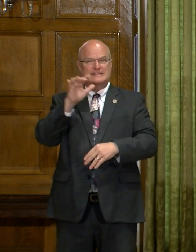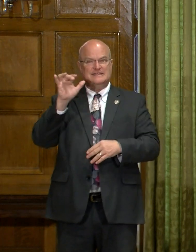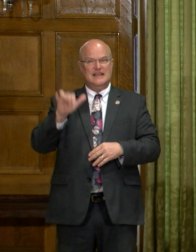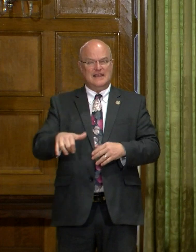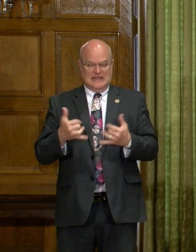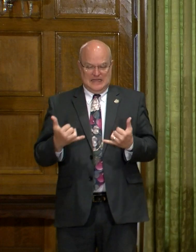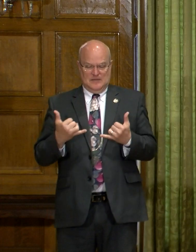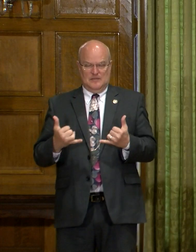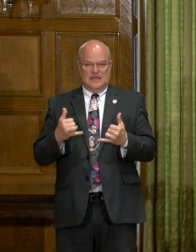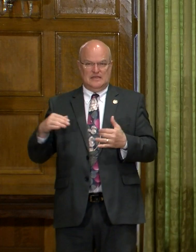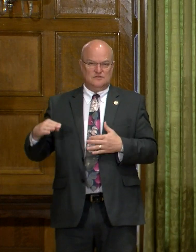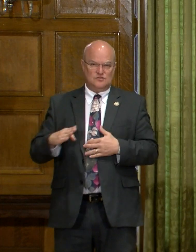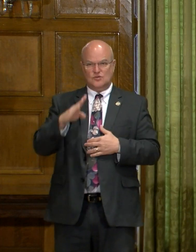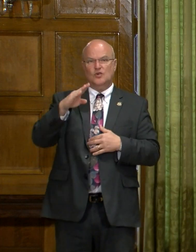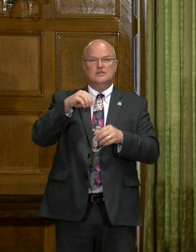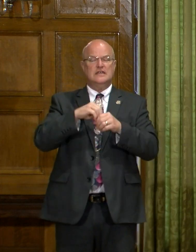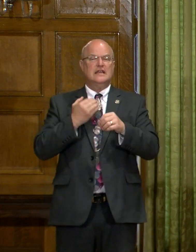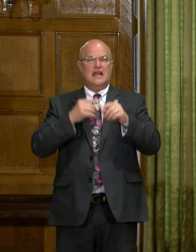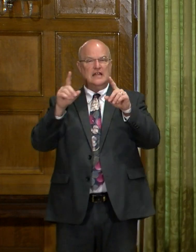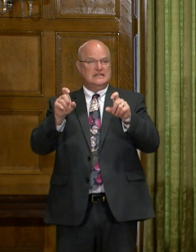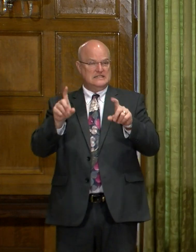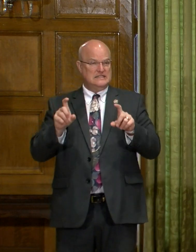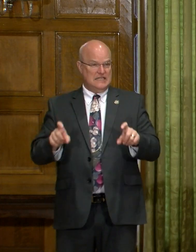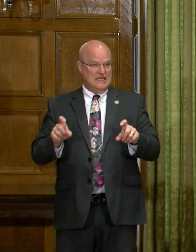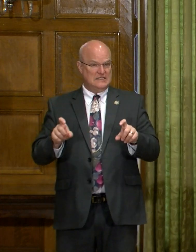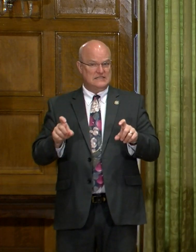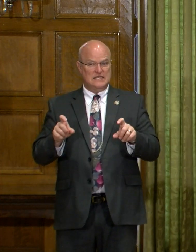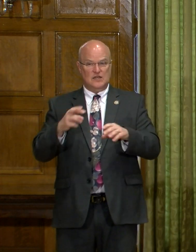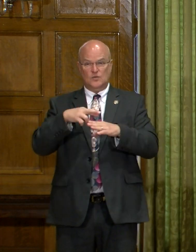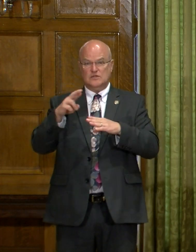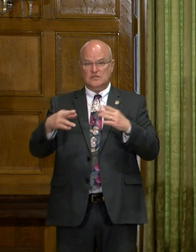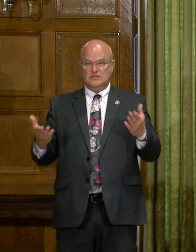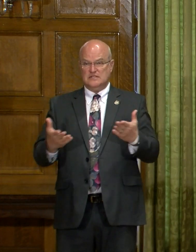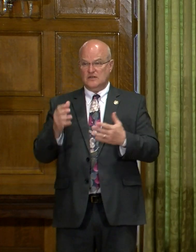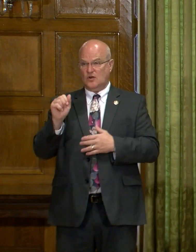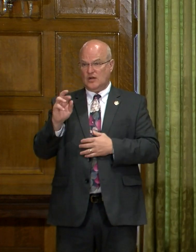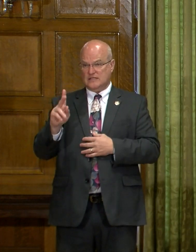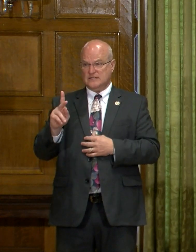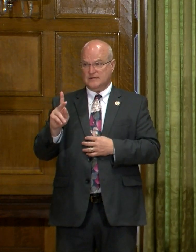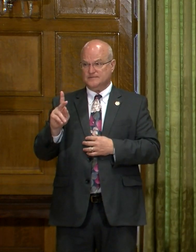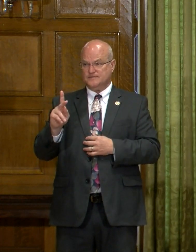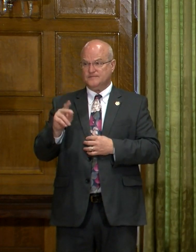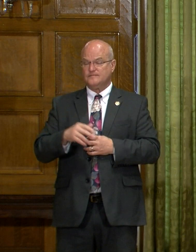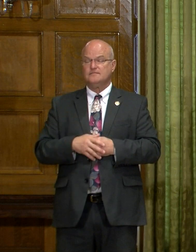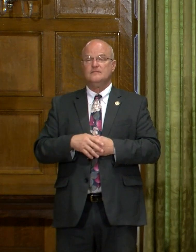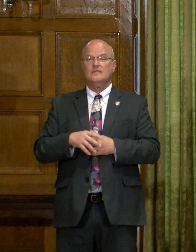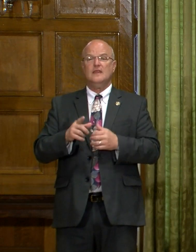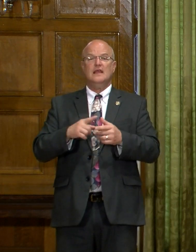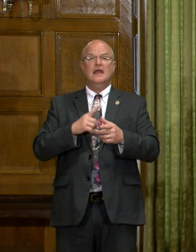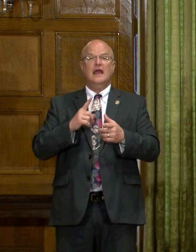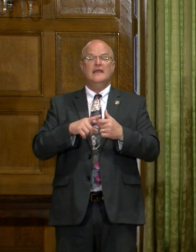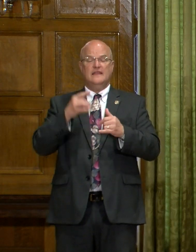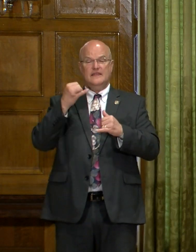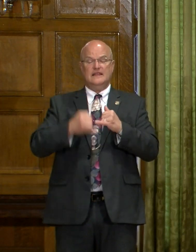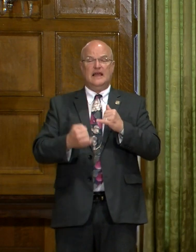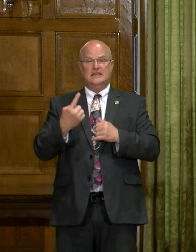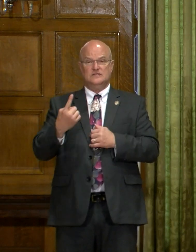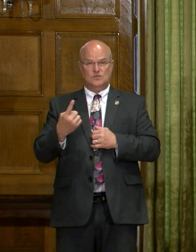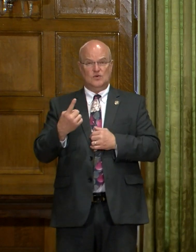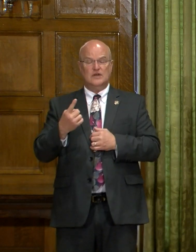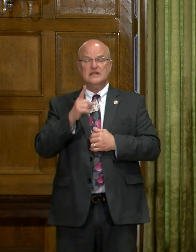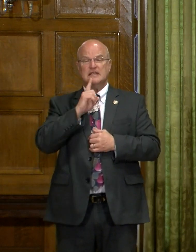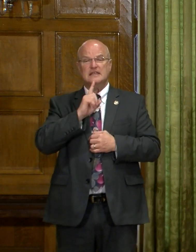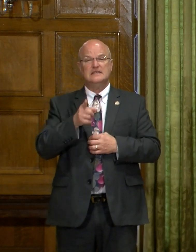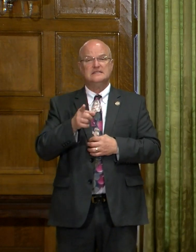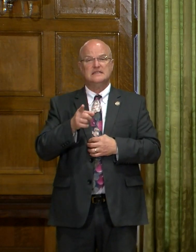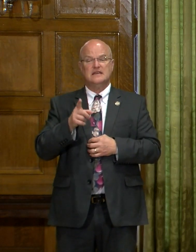that immediate surge in our testing results here in Arkansas. And then if you would go to the last slide, which is